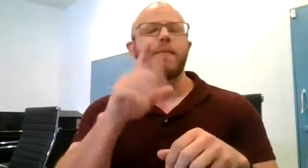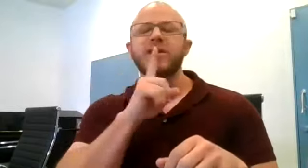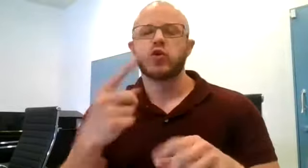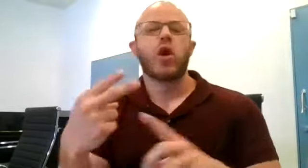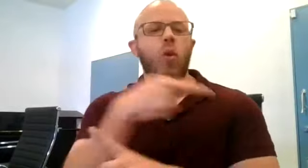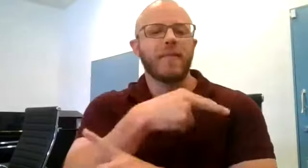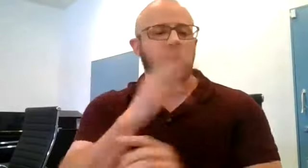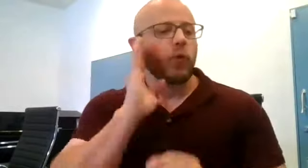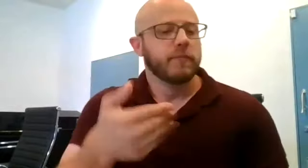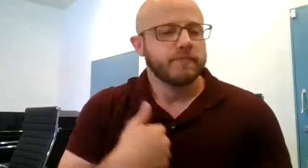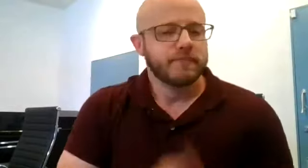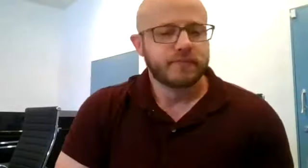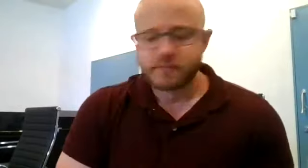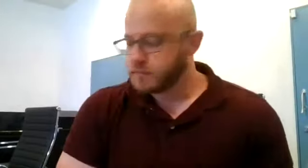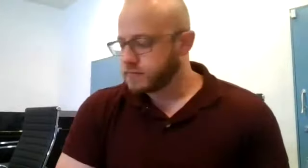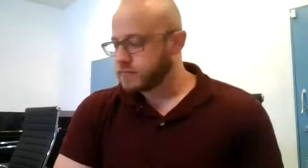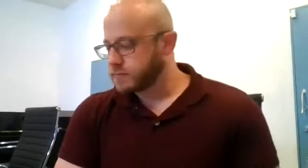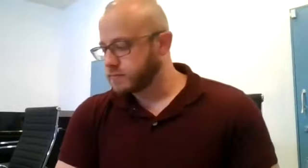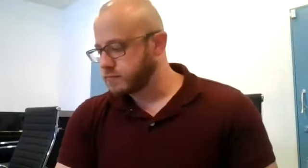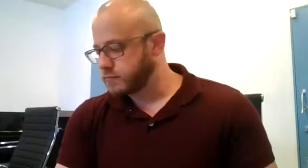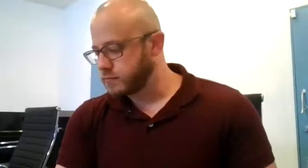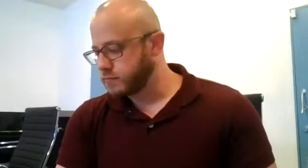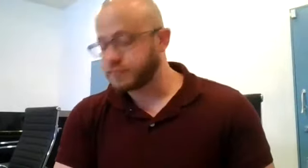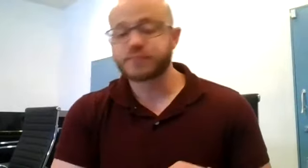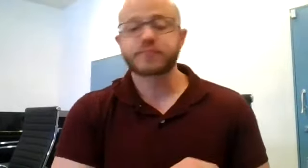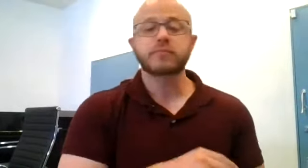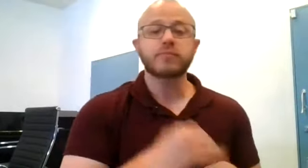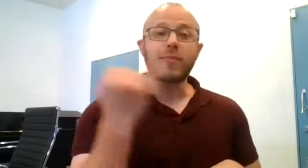in the chat. I'll make sure to go back and do that for you.